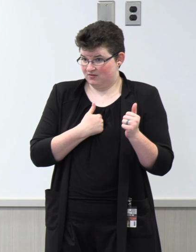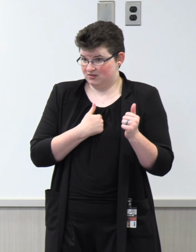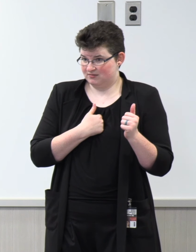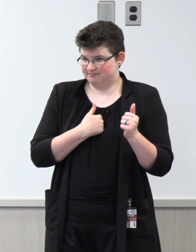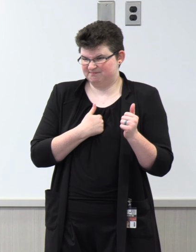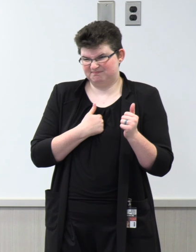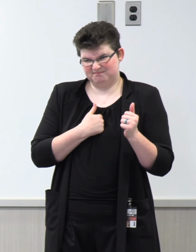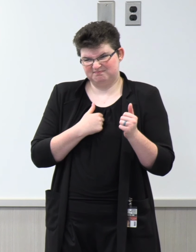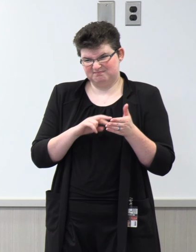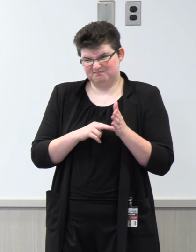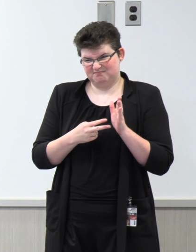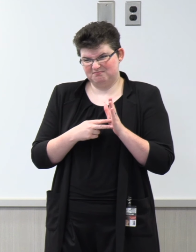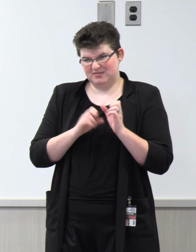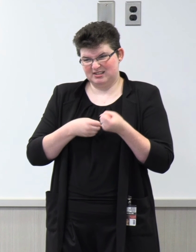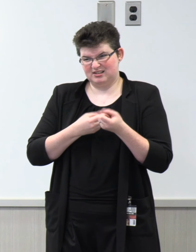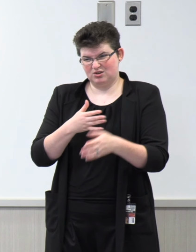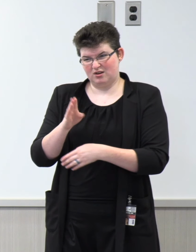for bias.